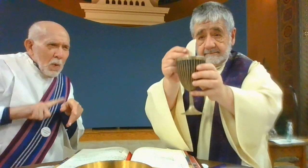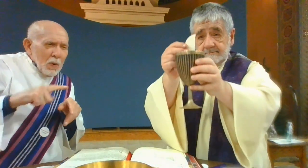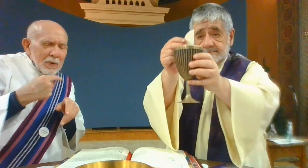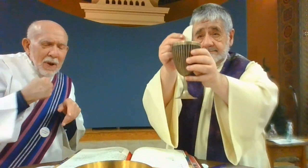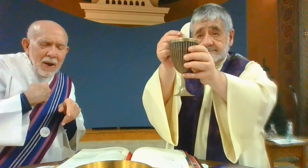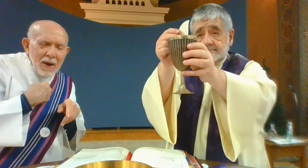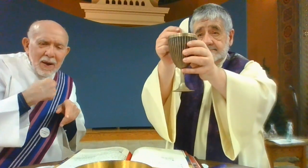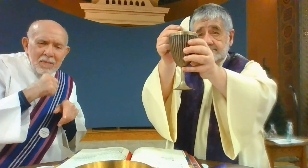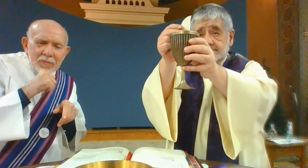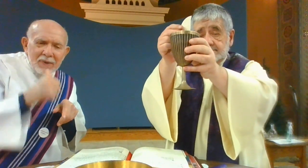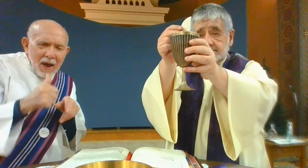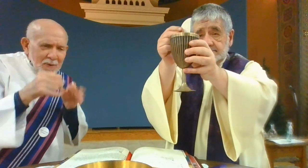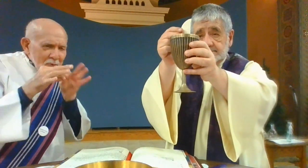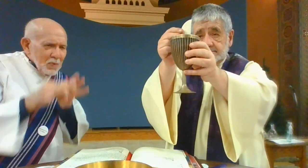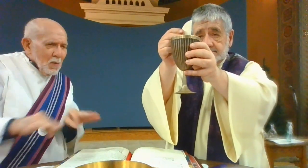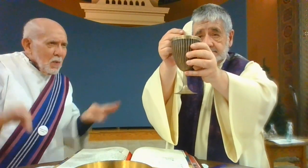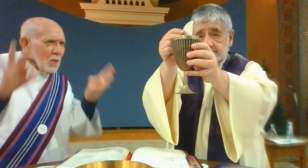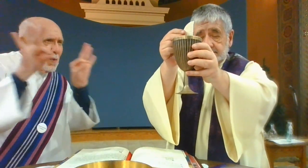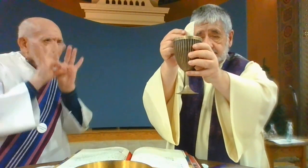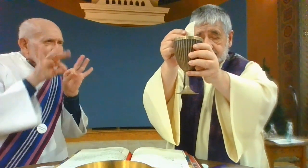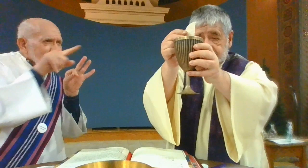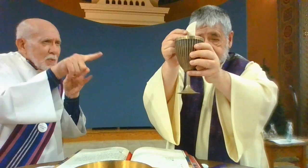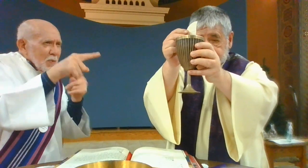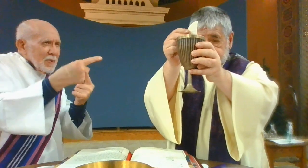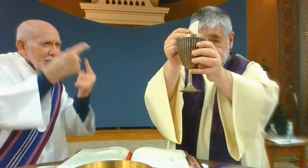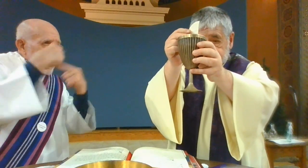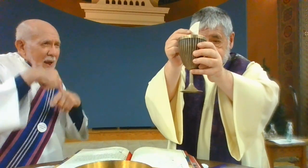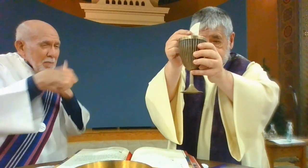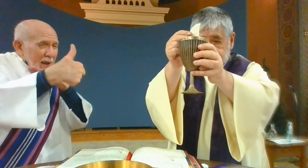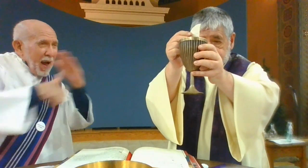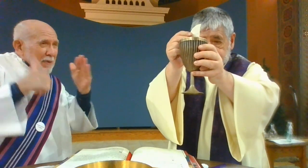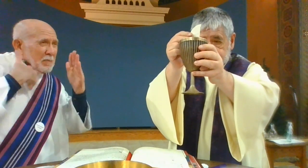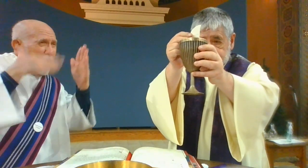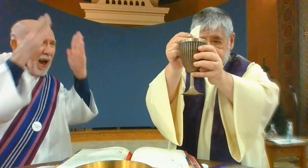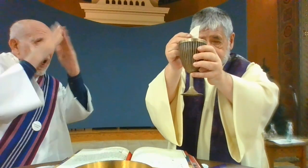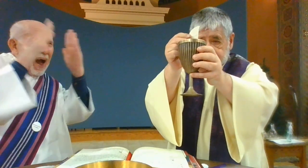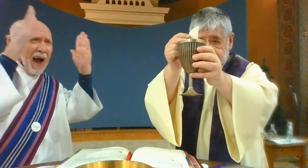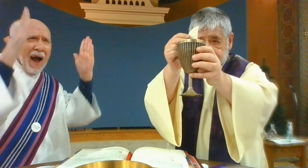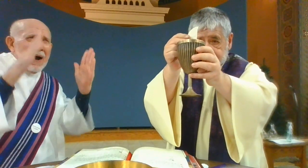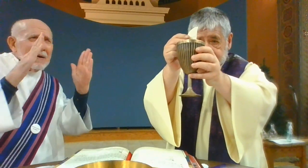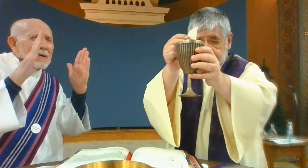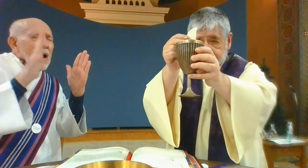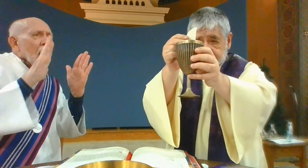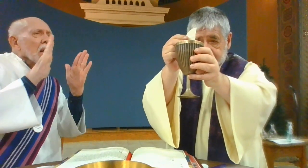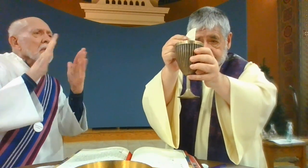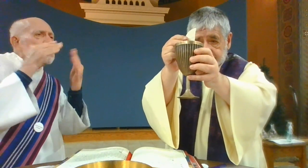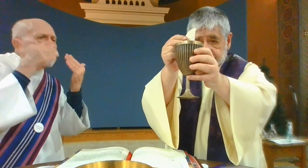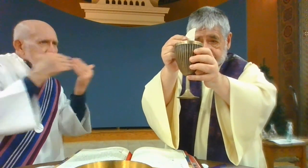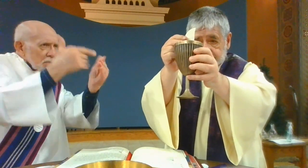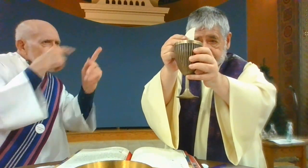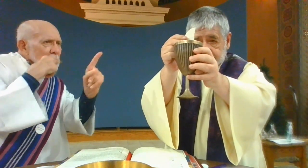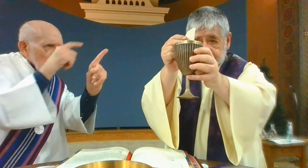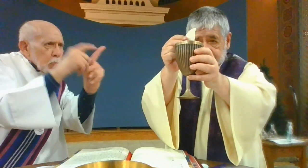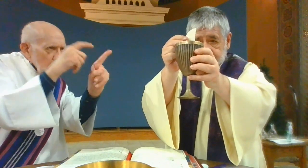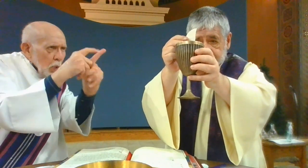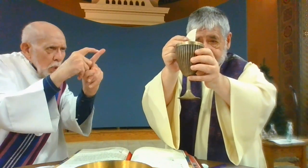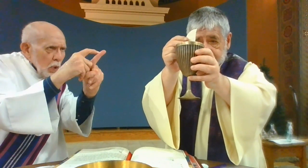Lord I am not worthy that you should enter under my roof but only say the word